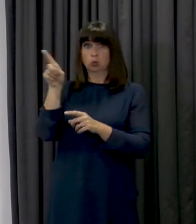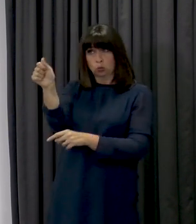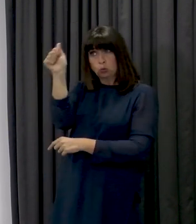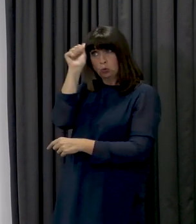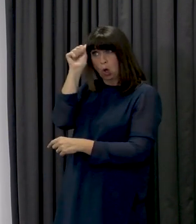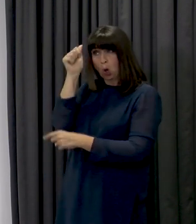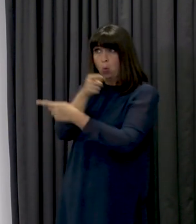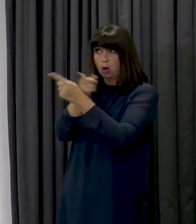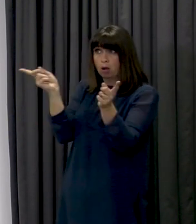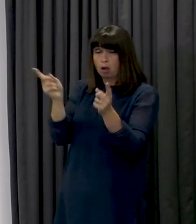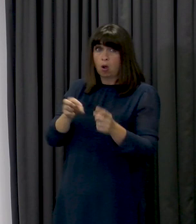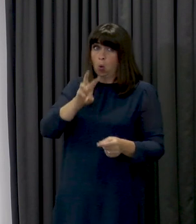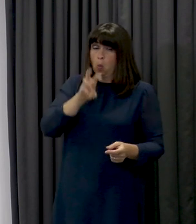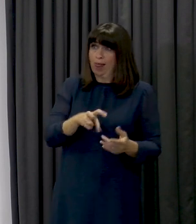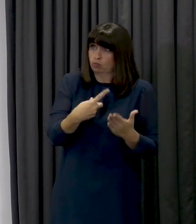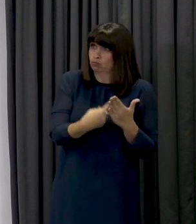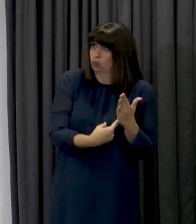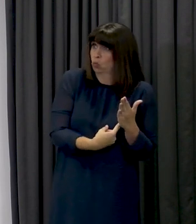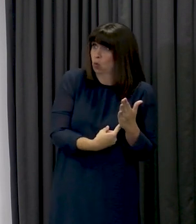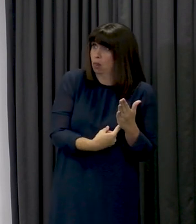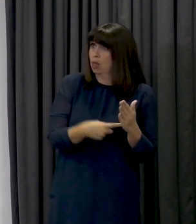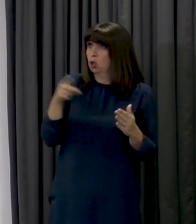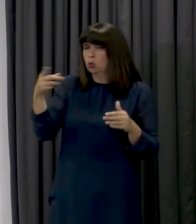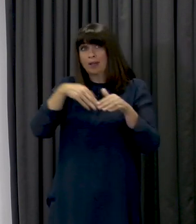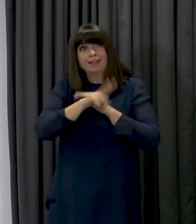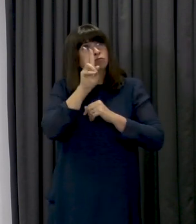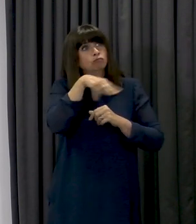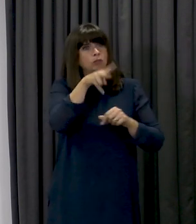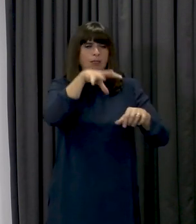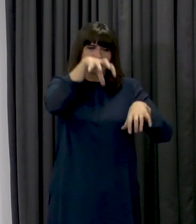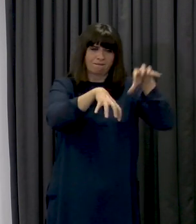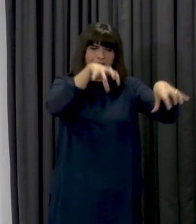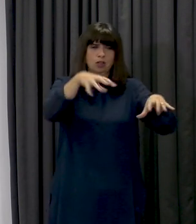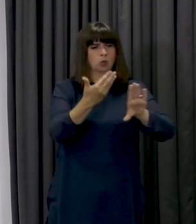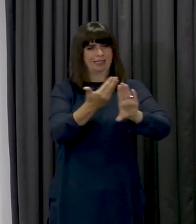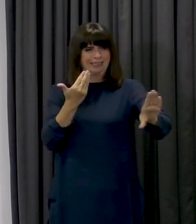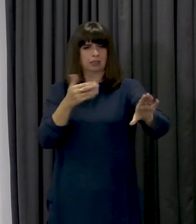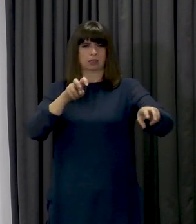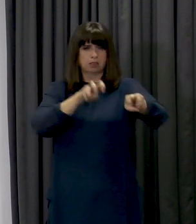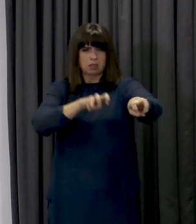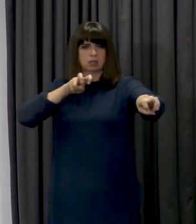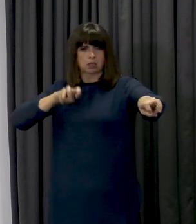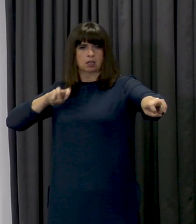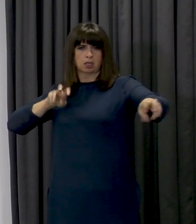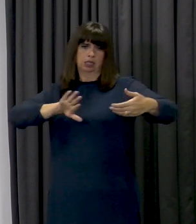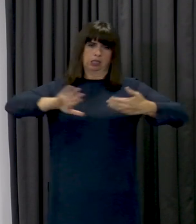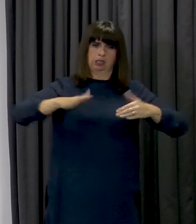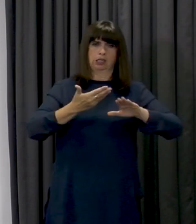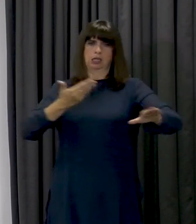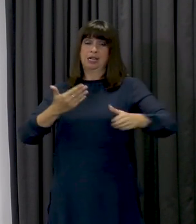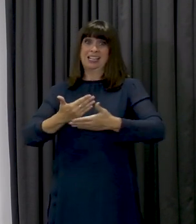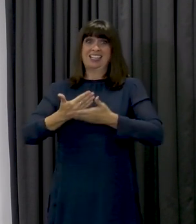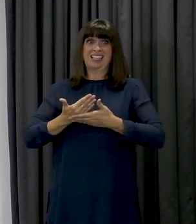get, the settings that they visit, the experiences that they will have, that all those things have been made safe for